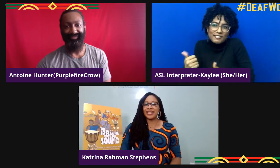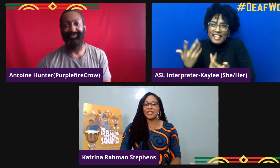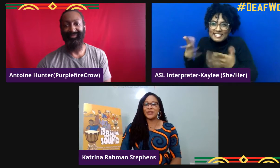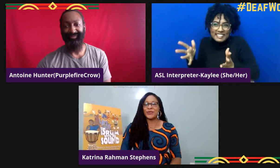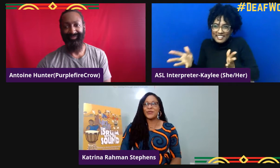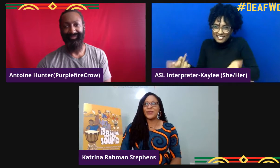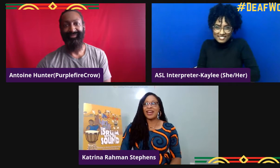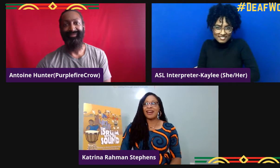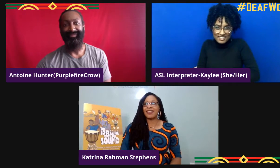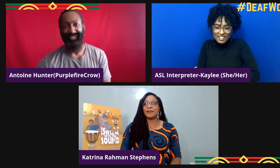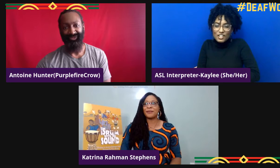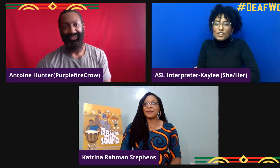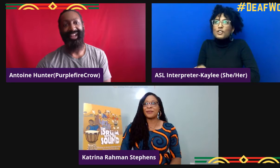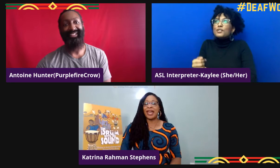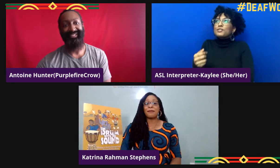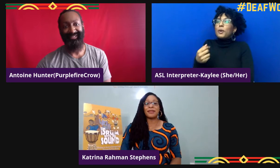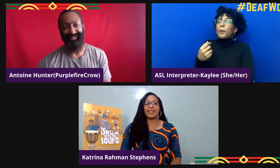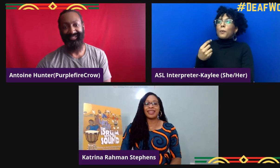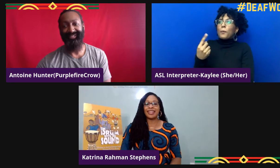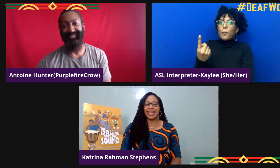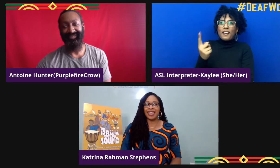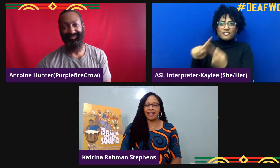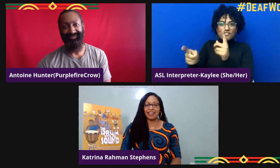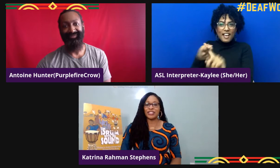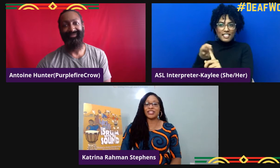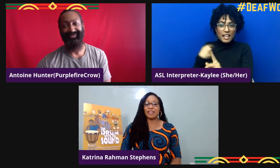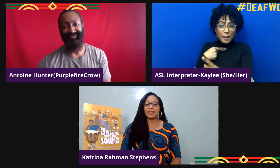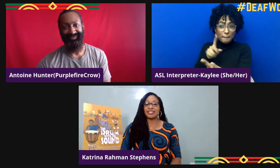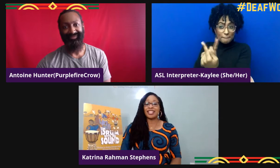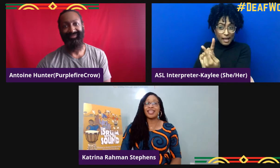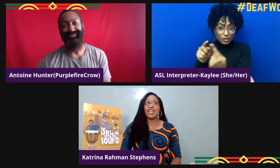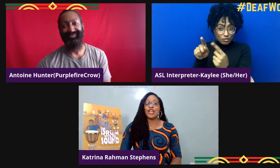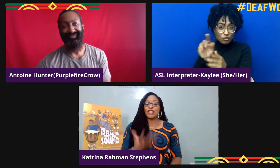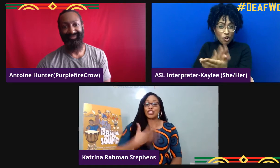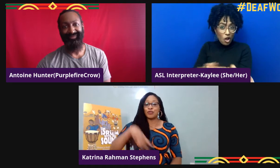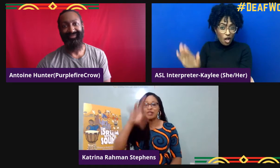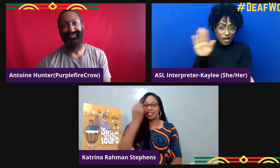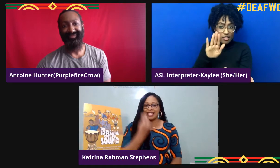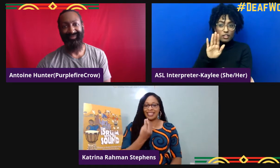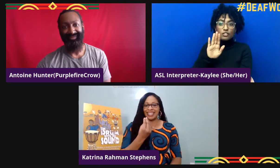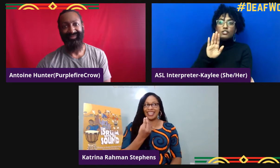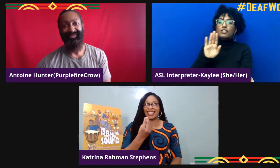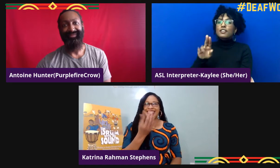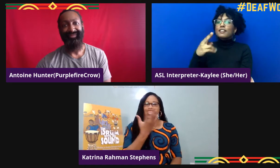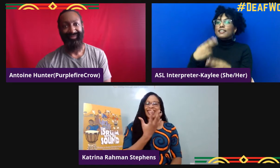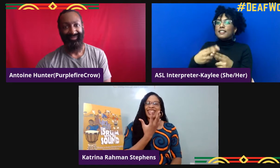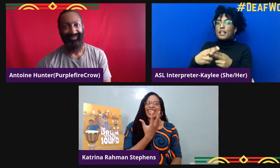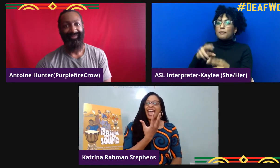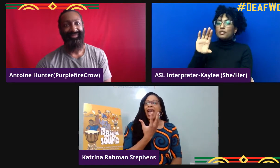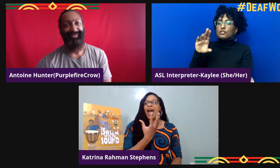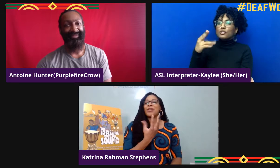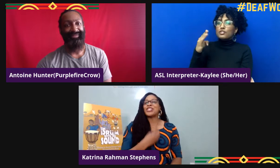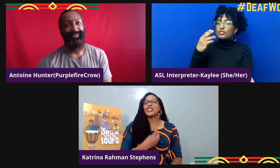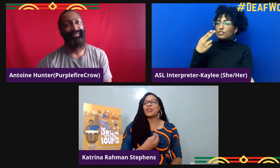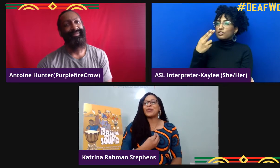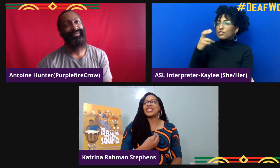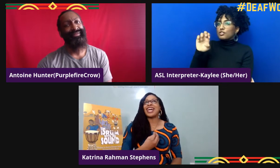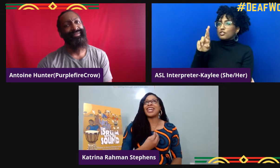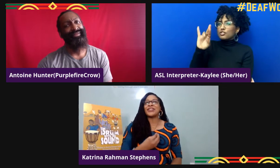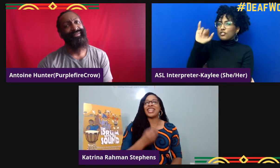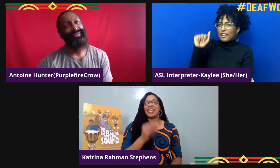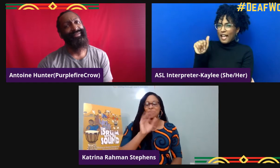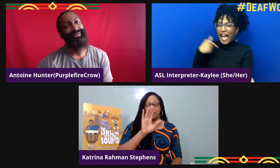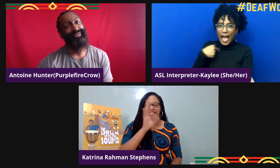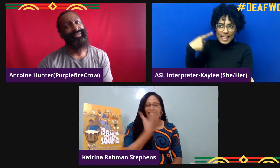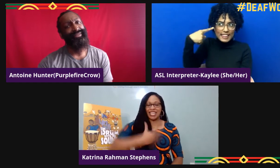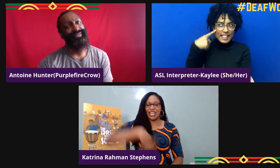my friends who I met at college, her name is Sharia. I think I always struggle with